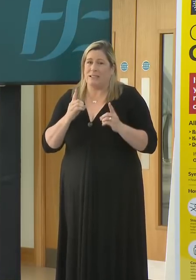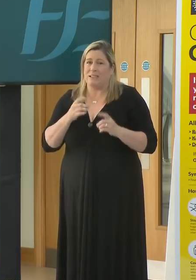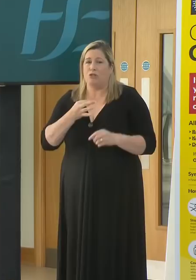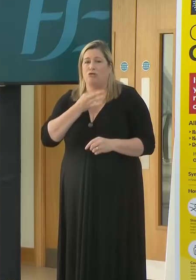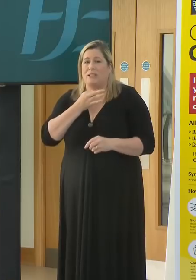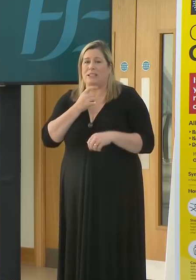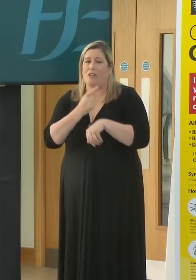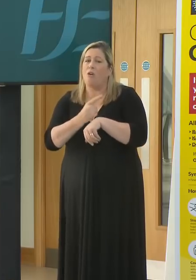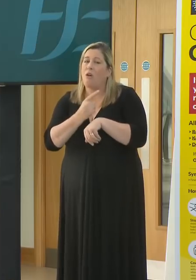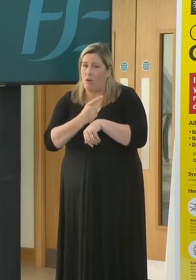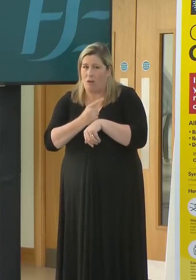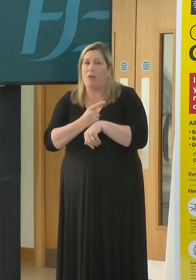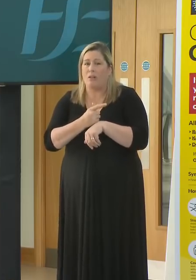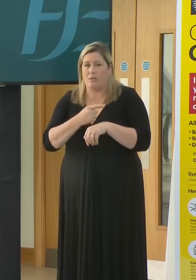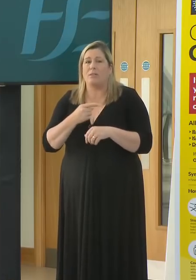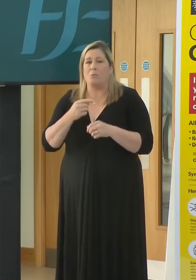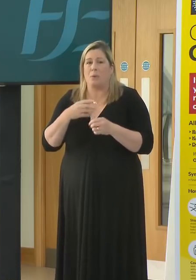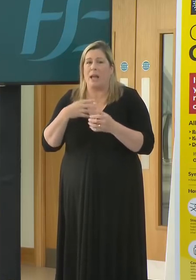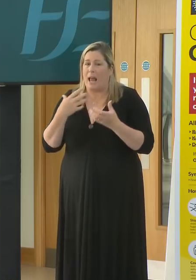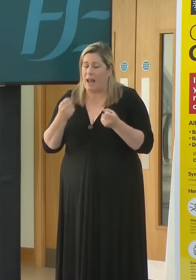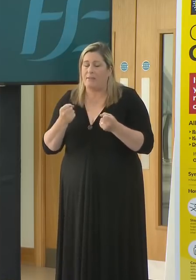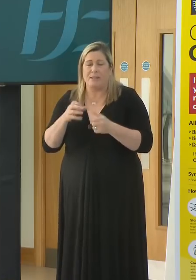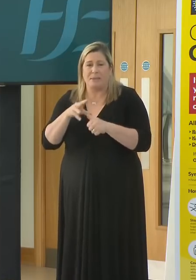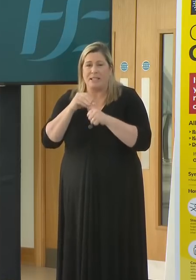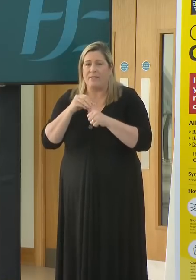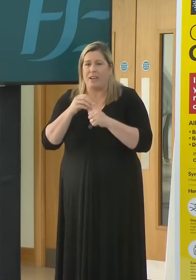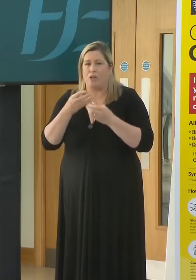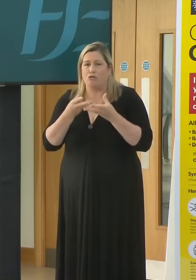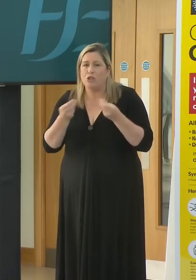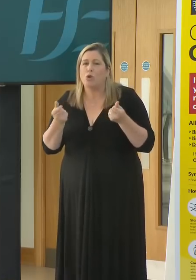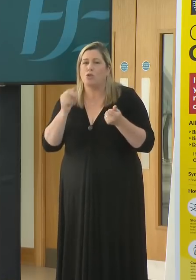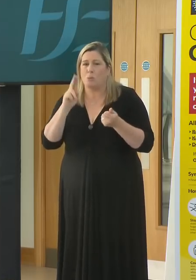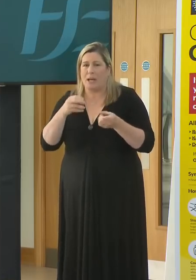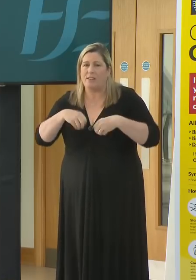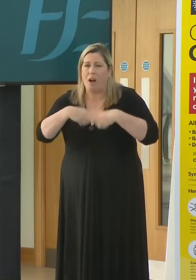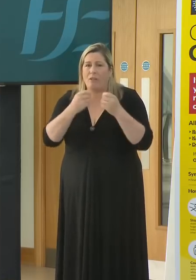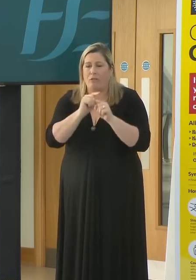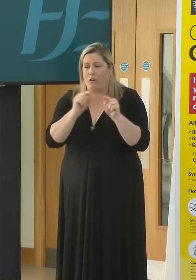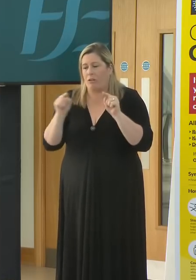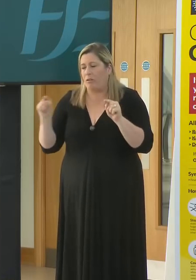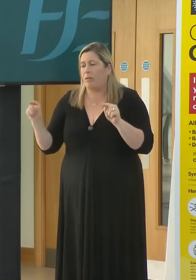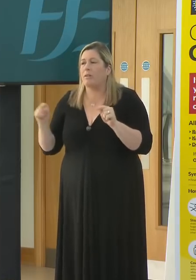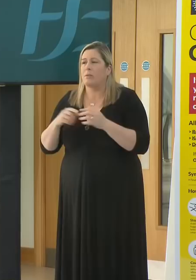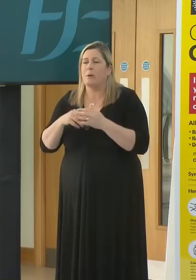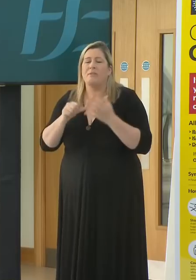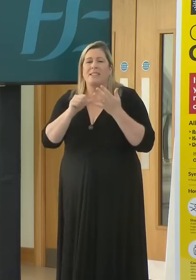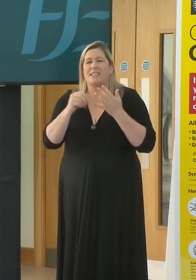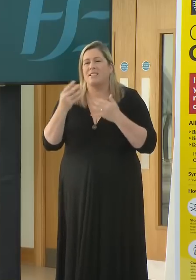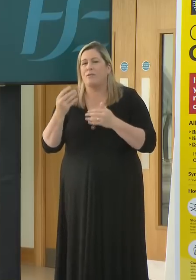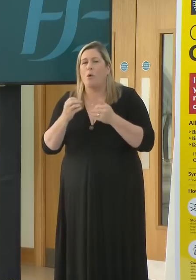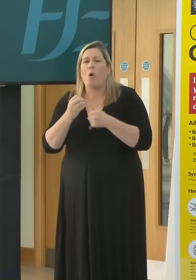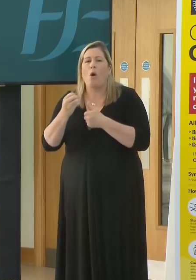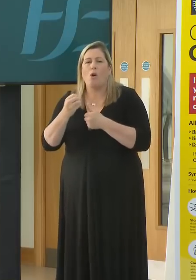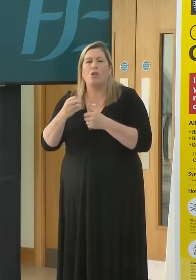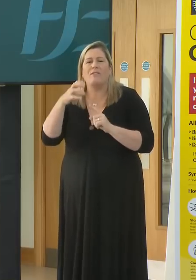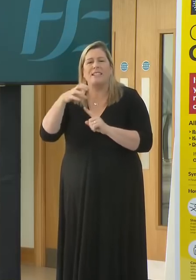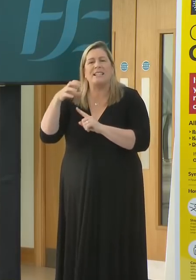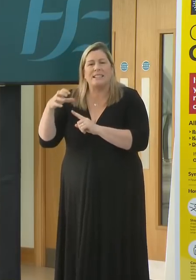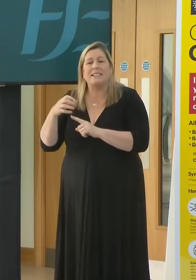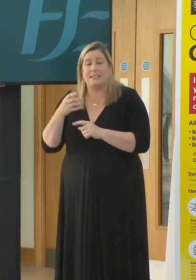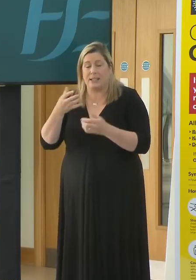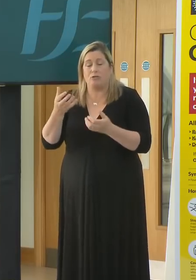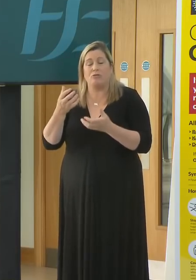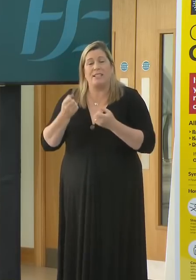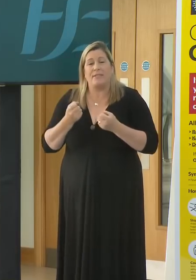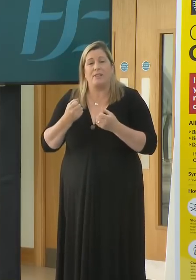and where we are deploying significant resources. We've 64 other facilities that are, in receipt of